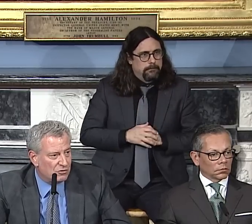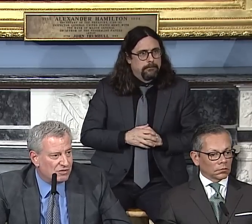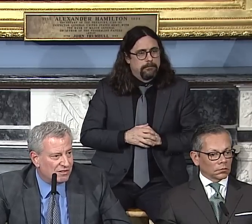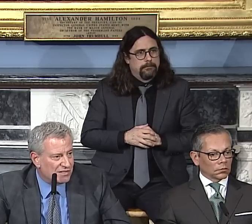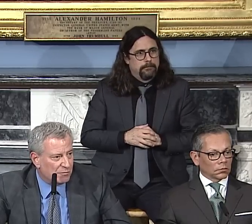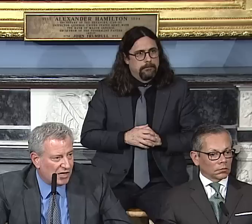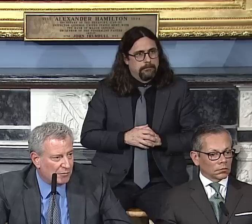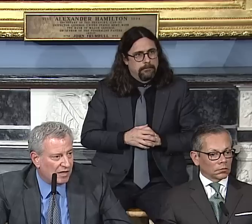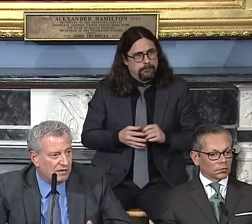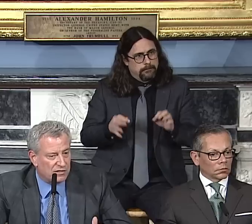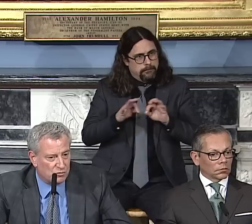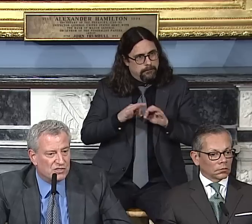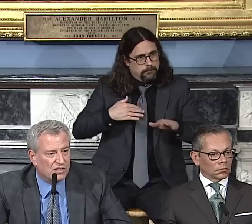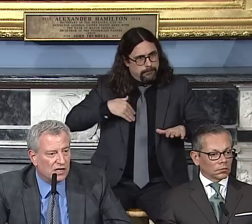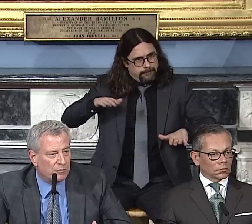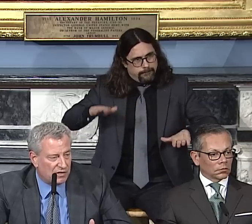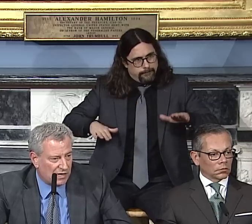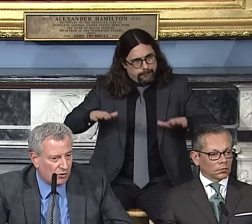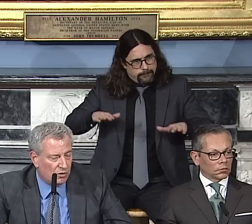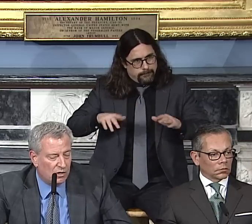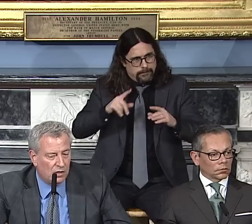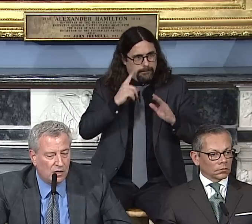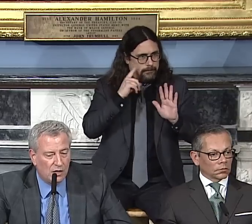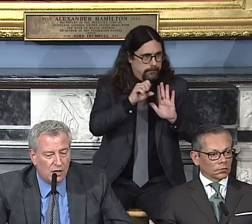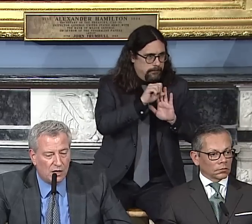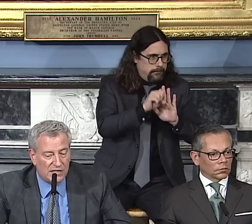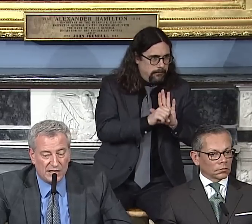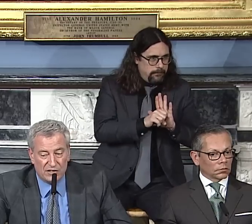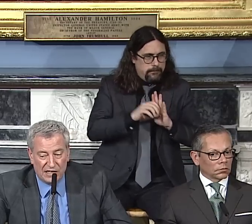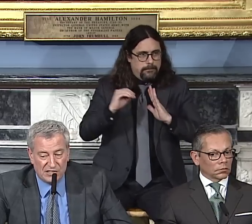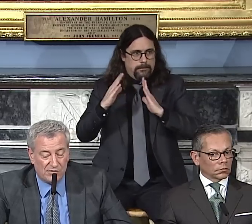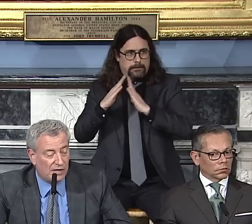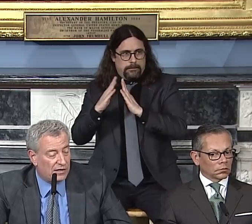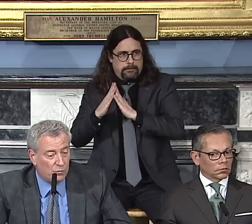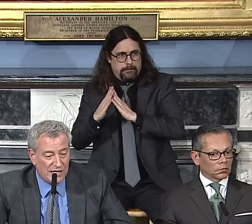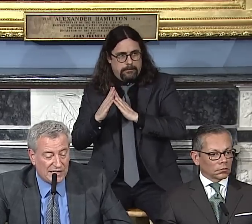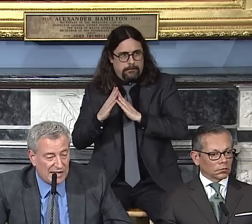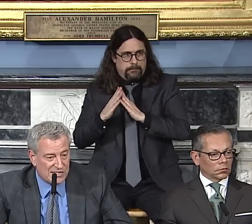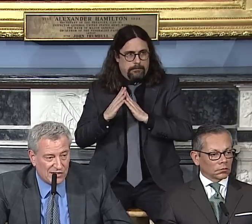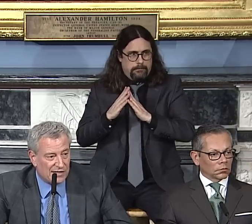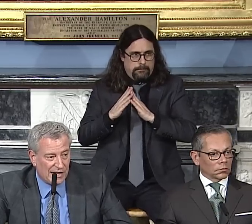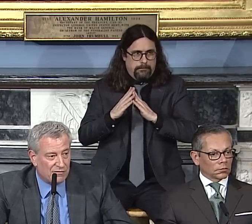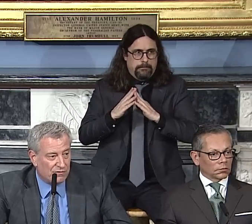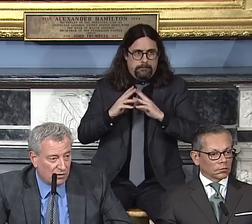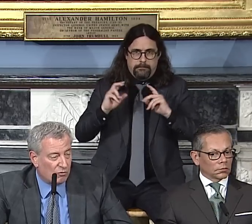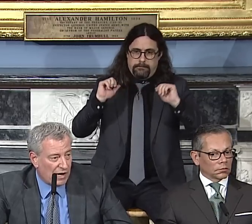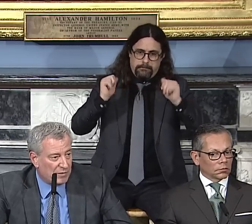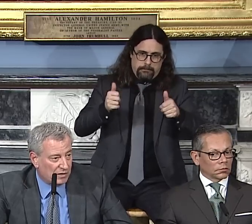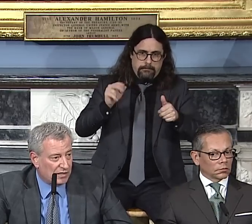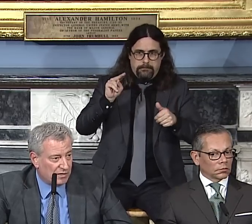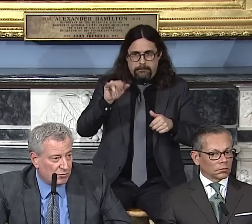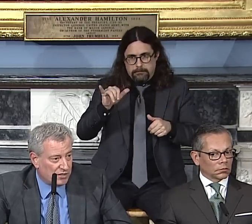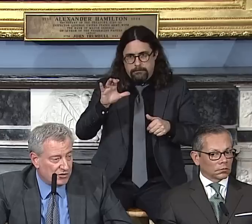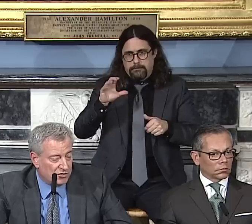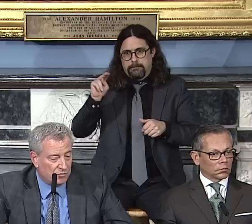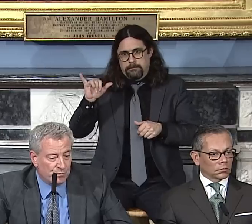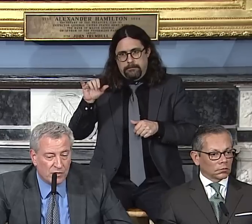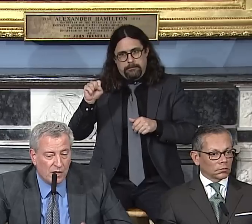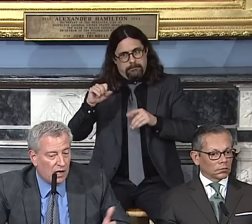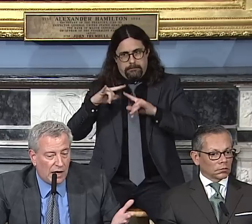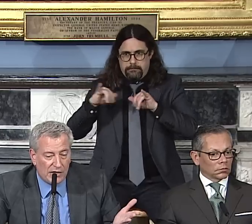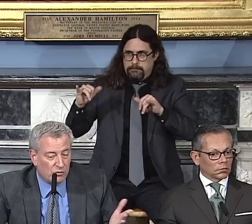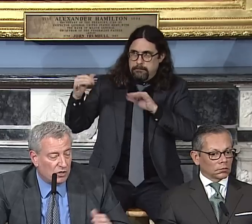same conclusion on the same timeline, that this was the time to now take it to the next level, and then we can escalate that very rapidly if we need